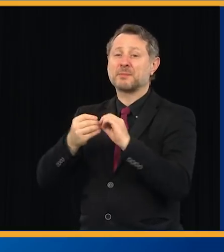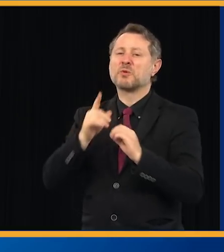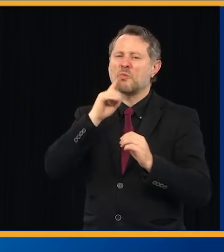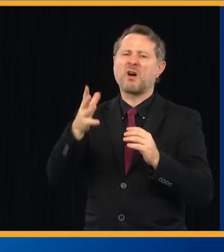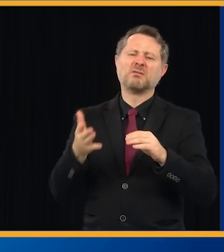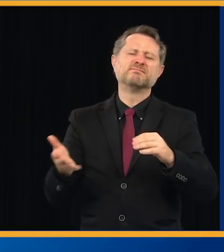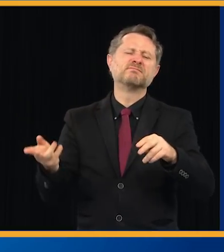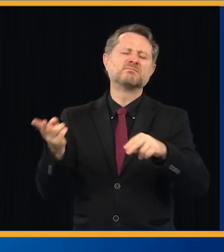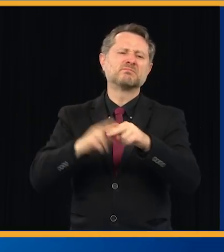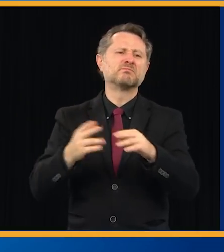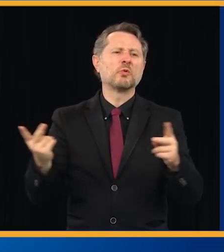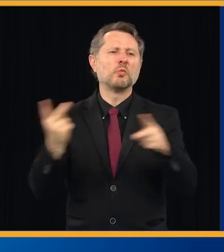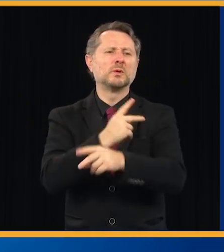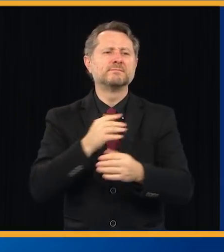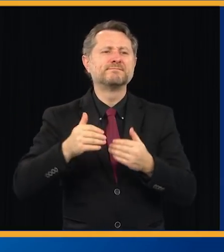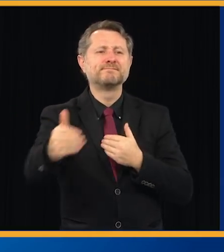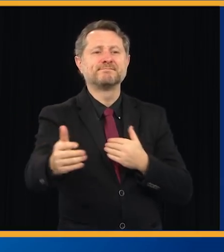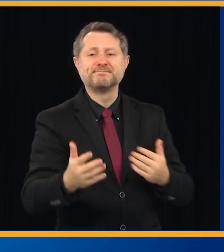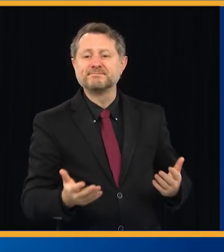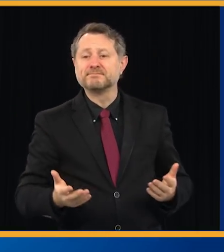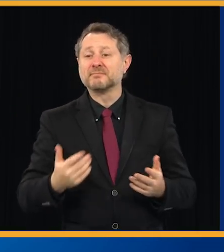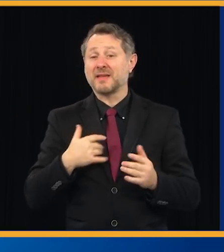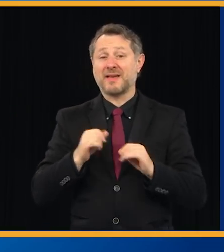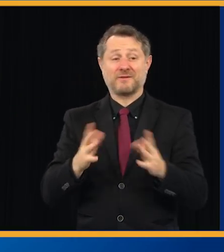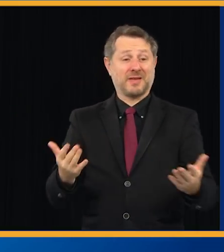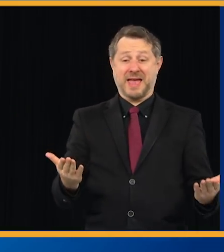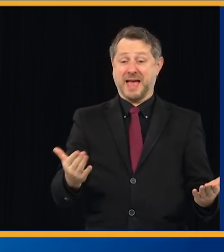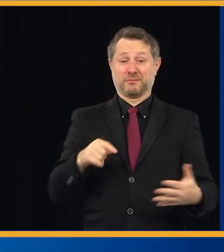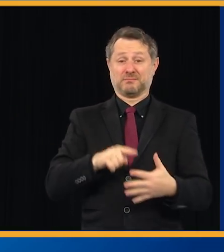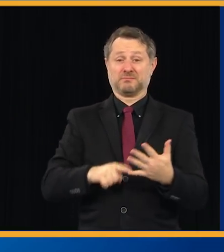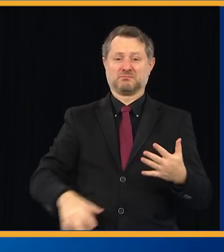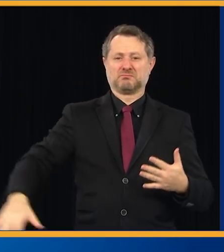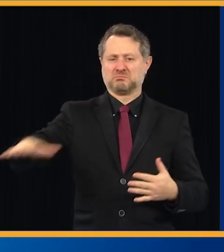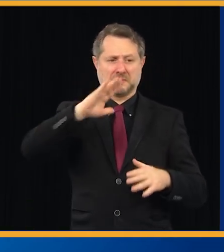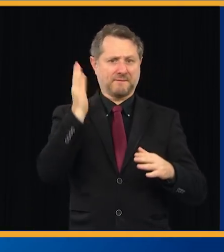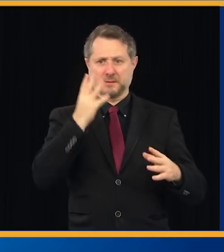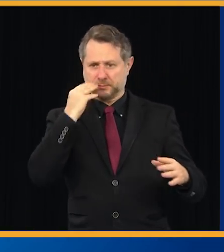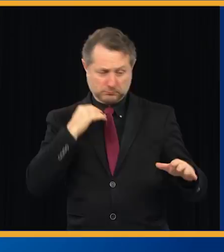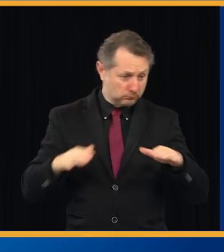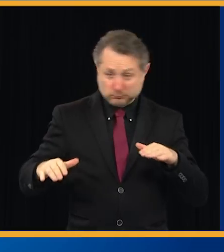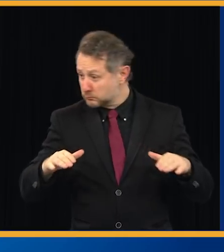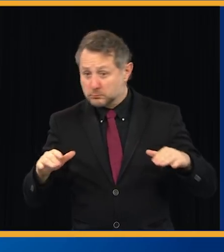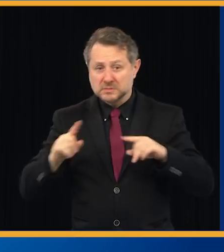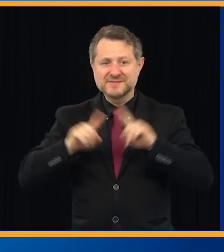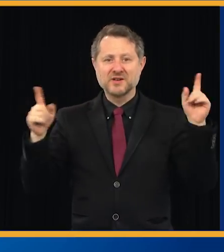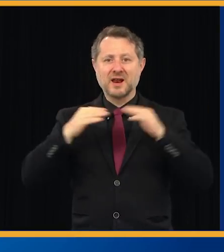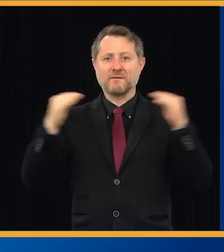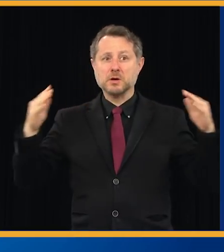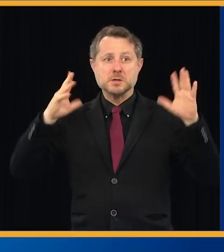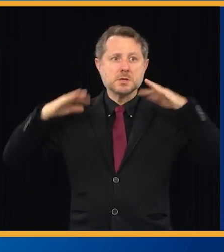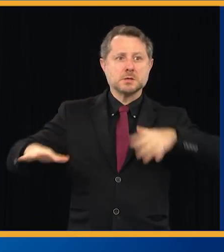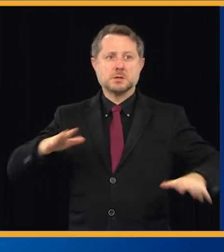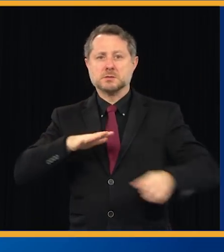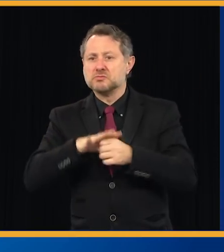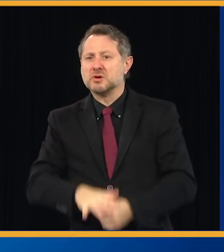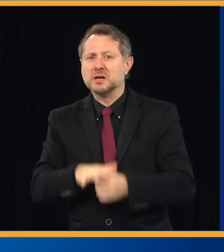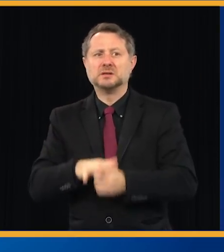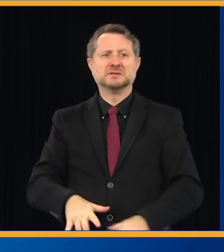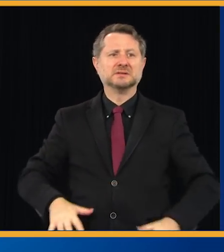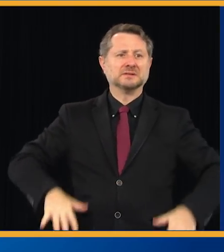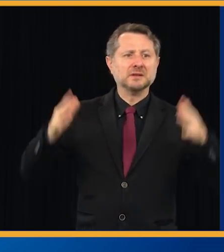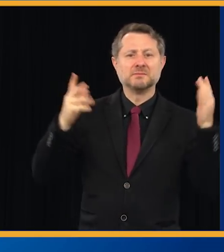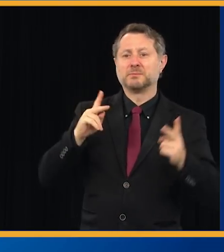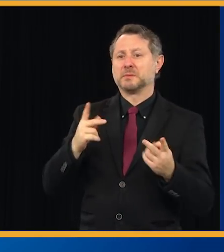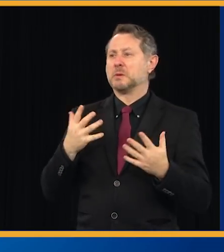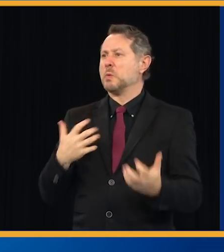doubt it's a time of unprecedented anxiety, stress. People want answers. People want answers now. Haven't had a paycheck.